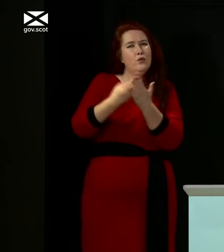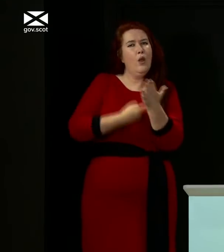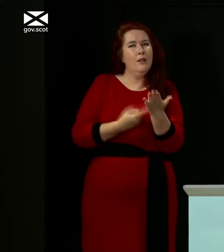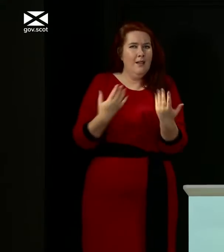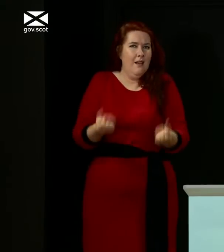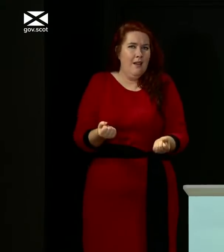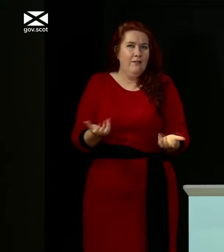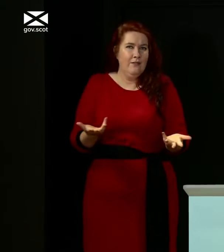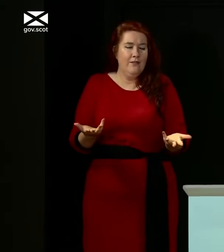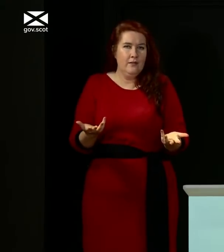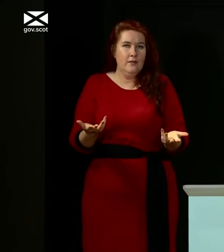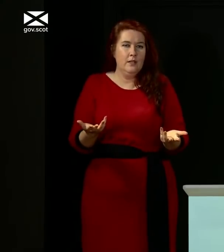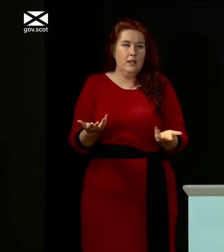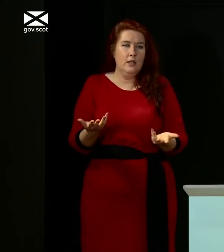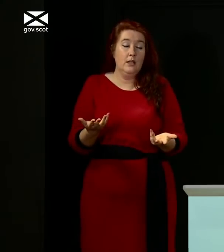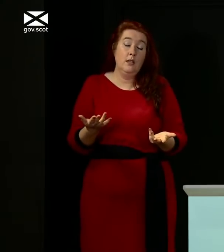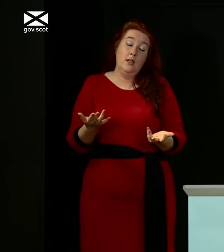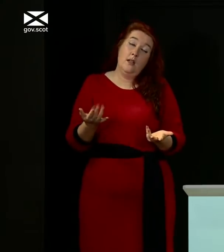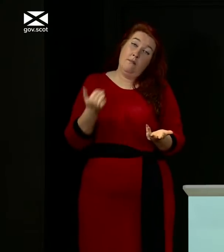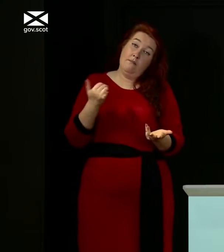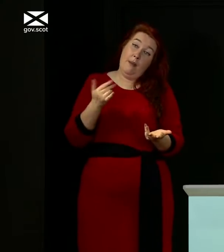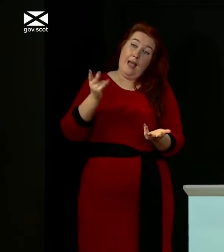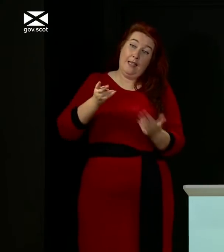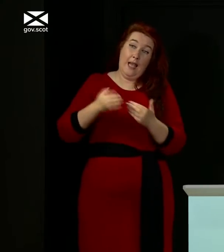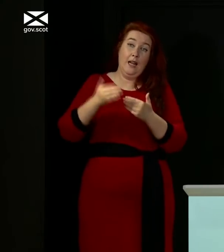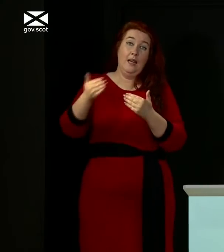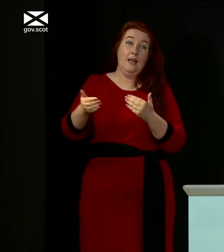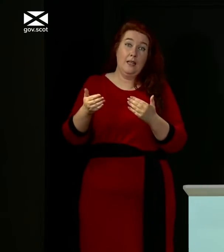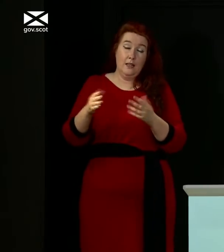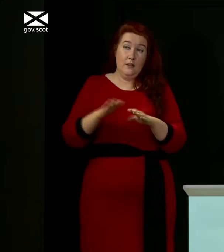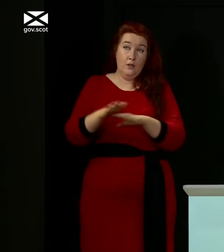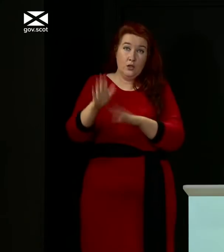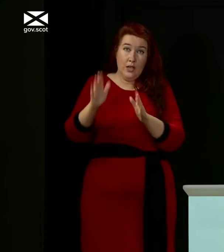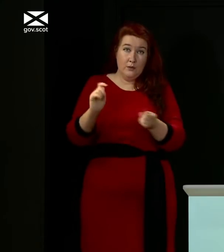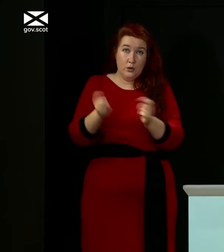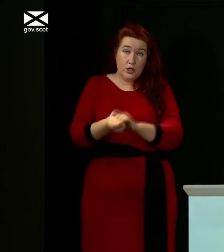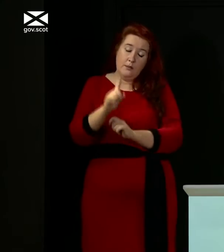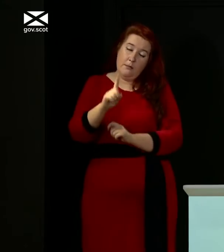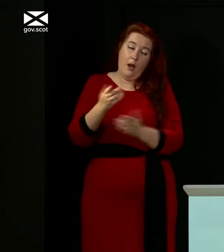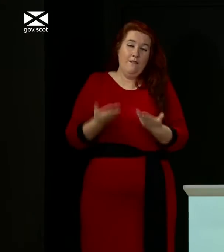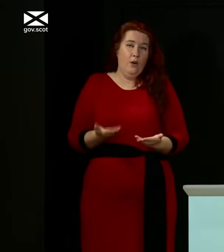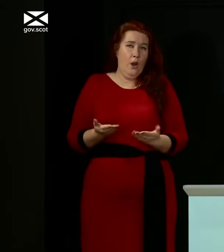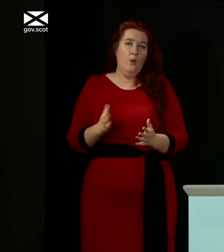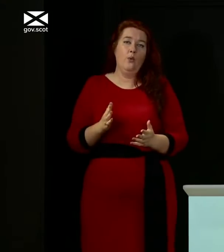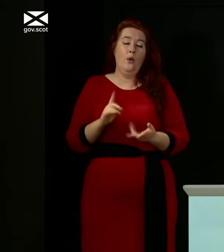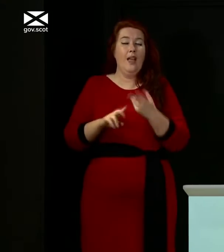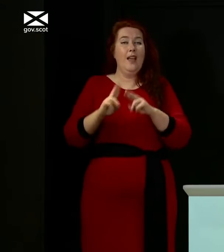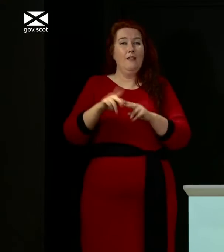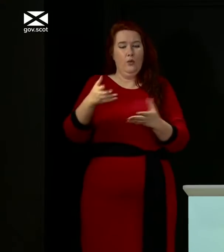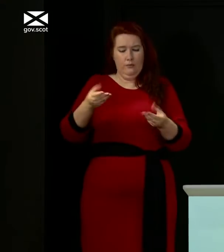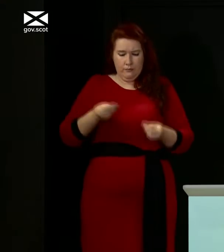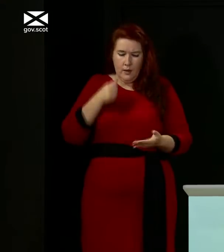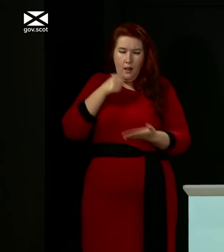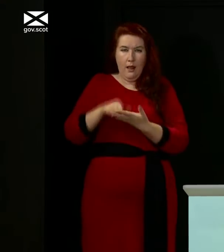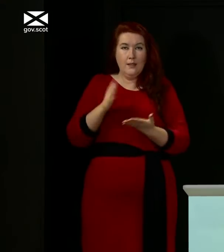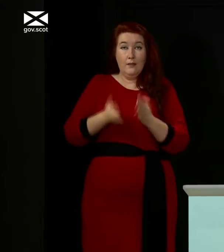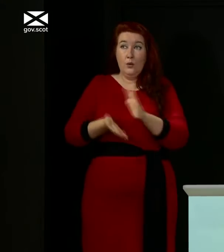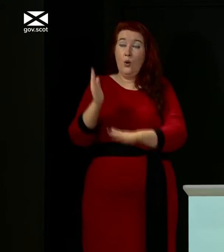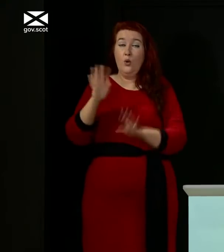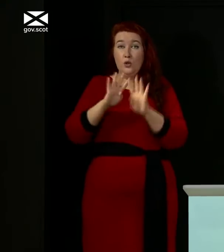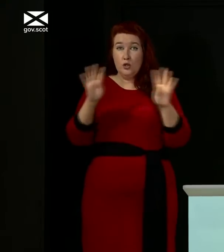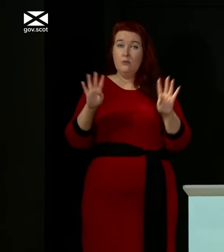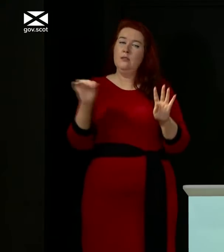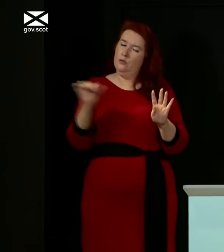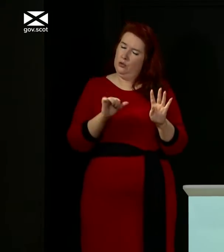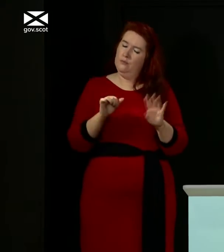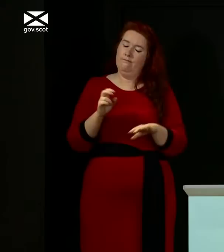say that we will never have to change that again? No, we keep these things under review. But anybody that's been cited for a jury should do